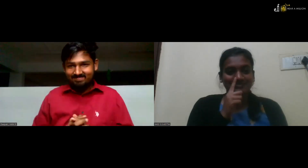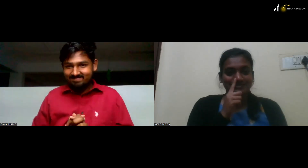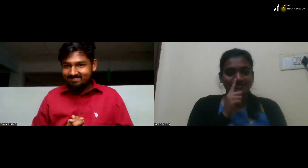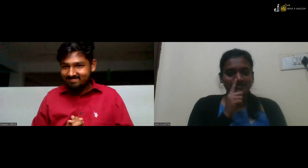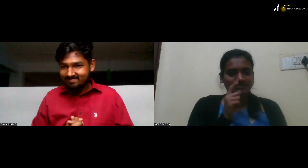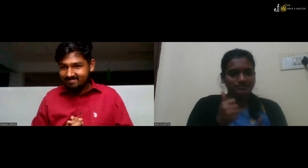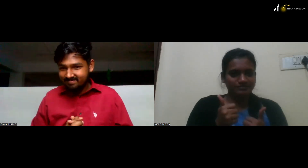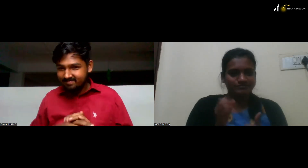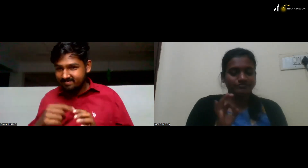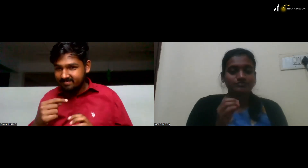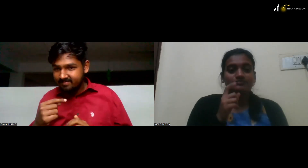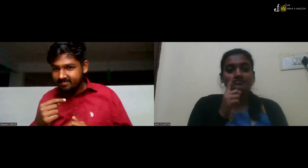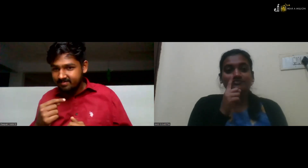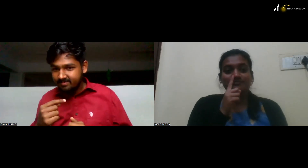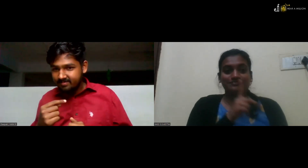Hello.